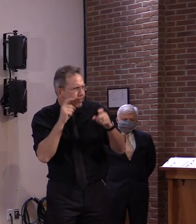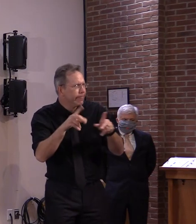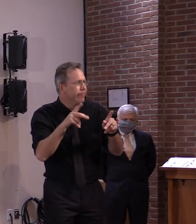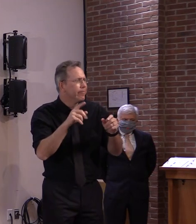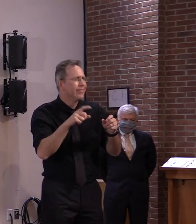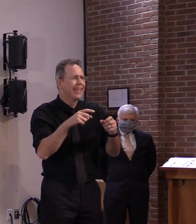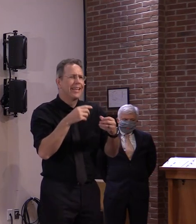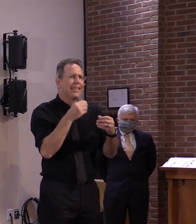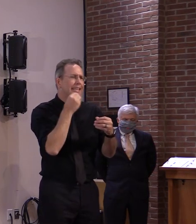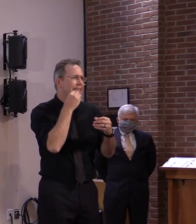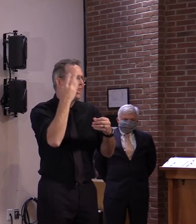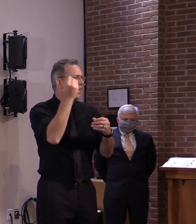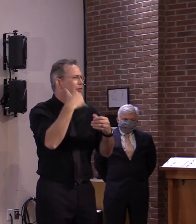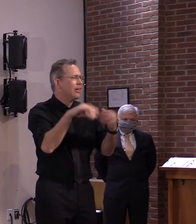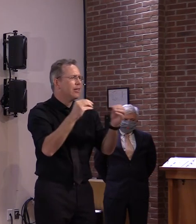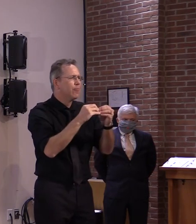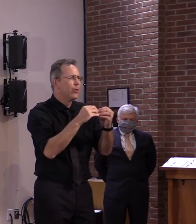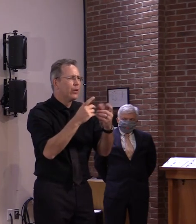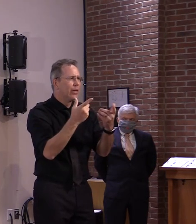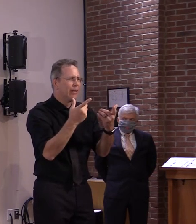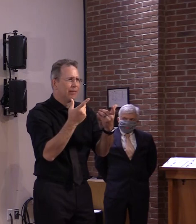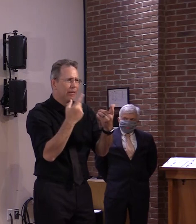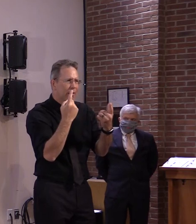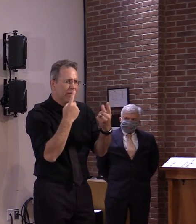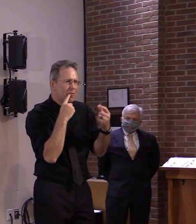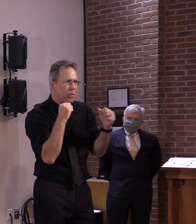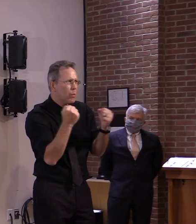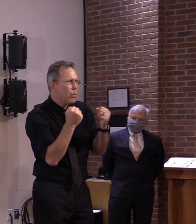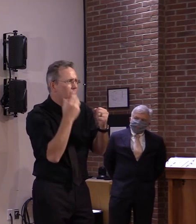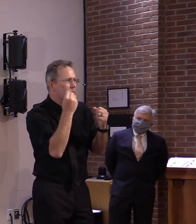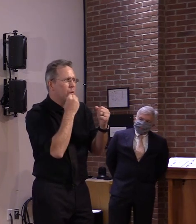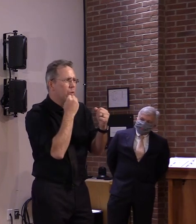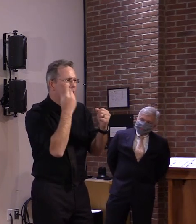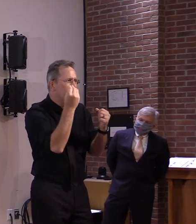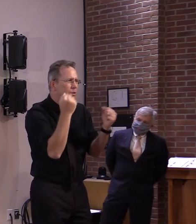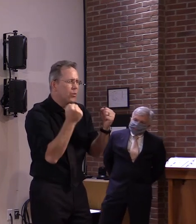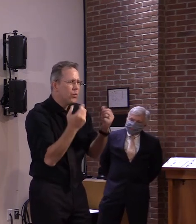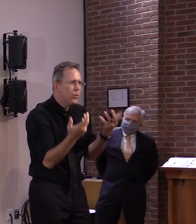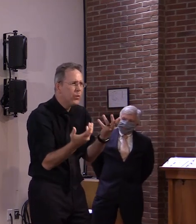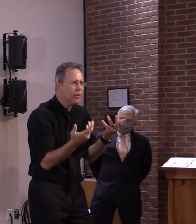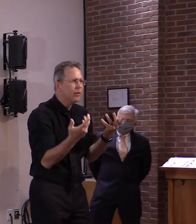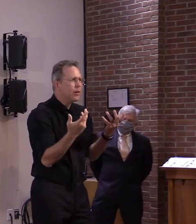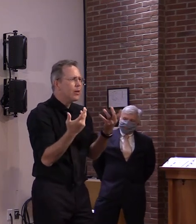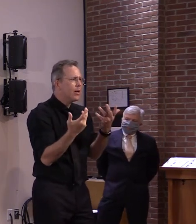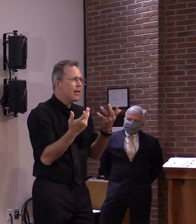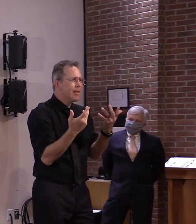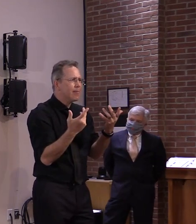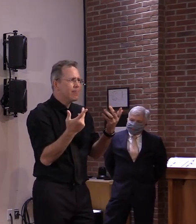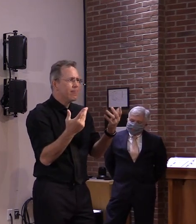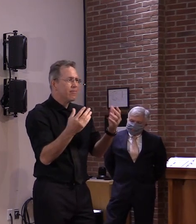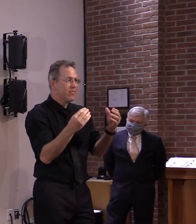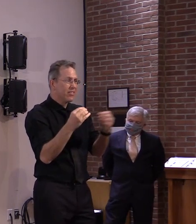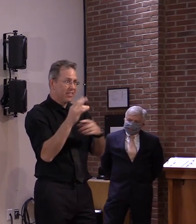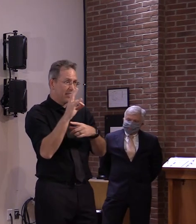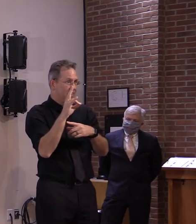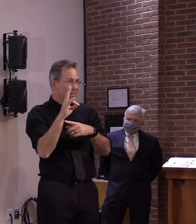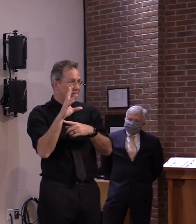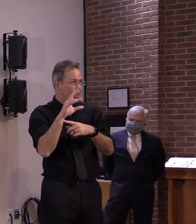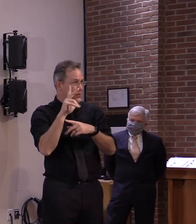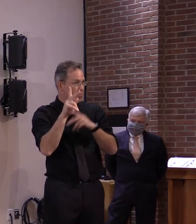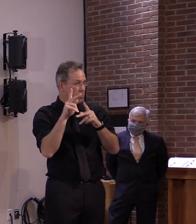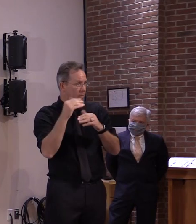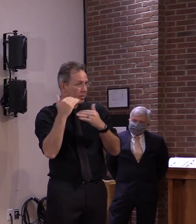there is any prospect that the 75 person limit will